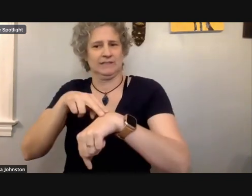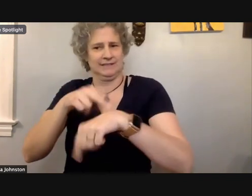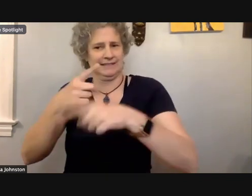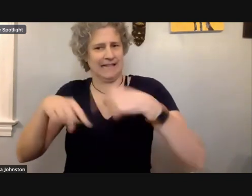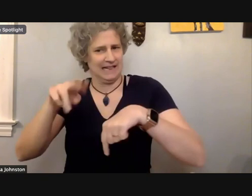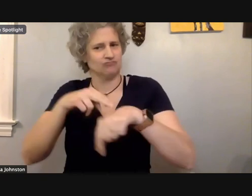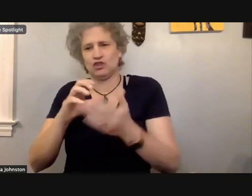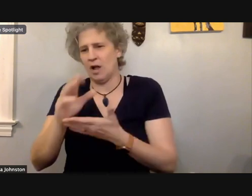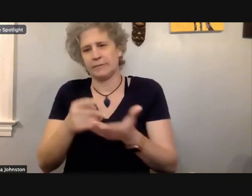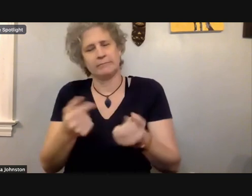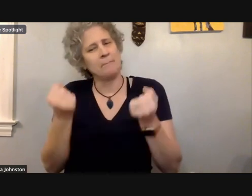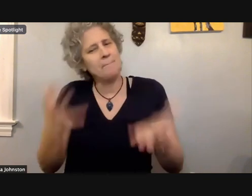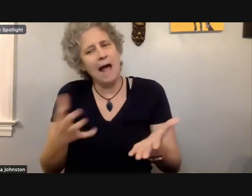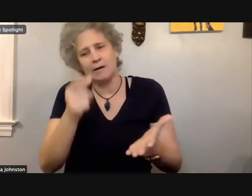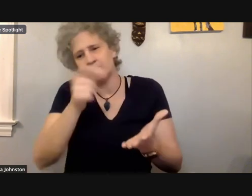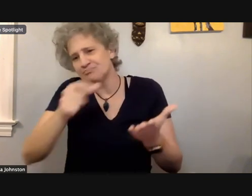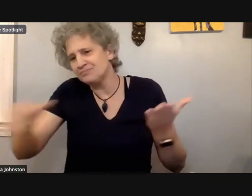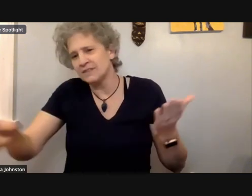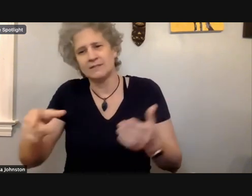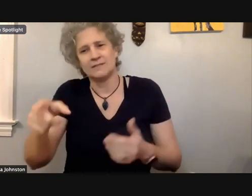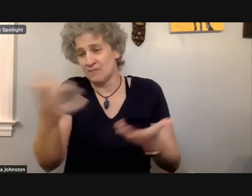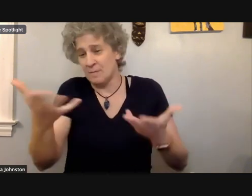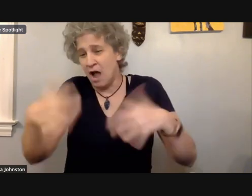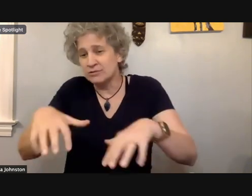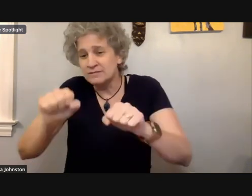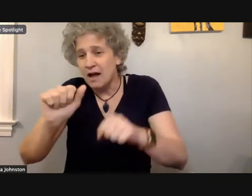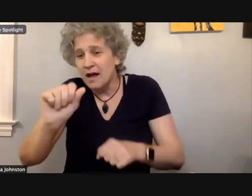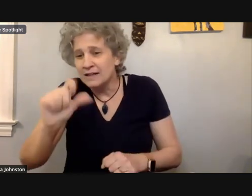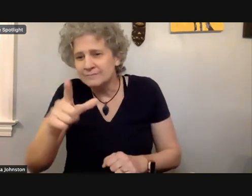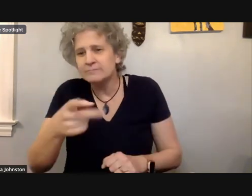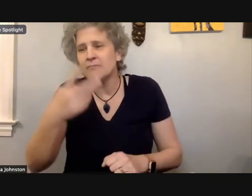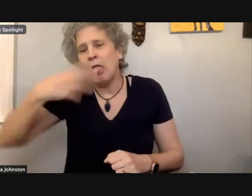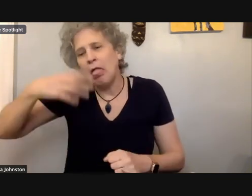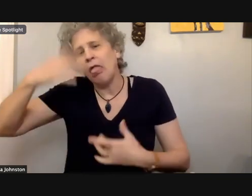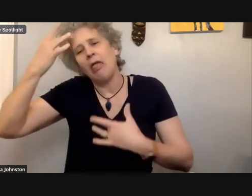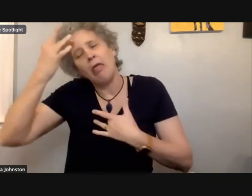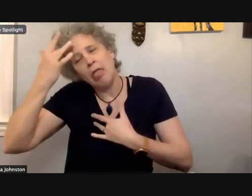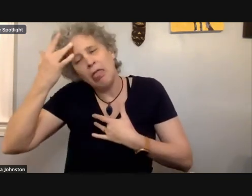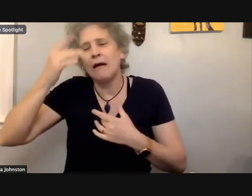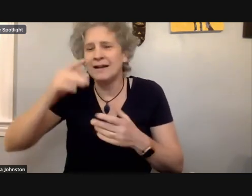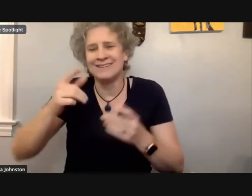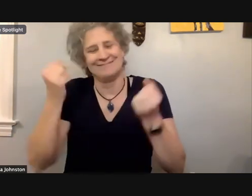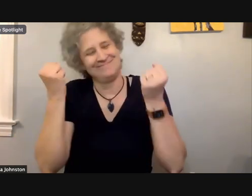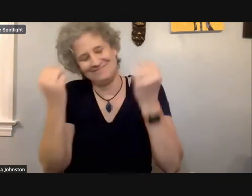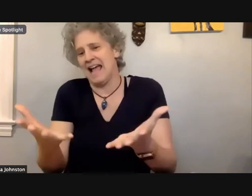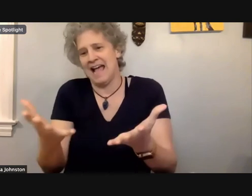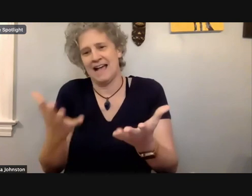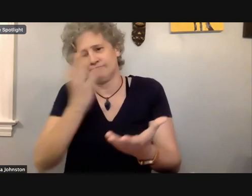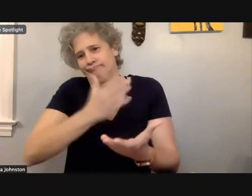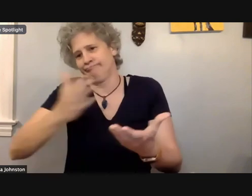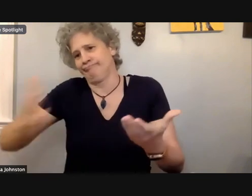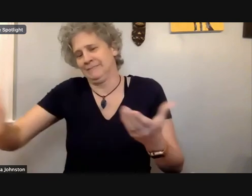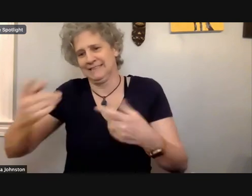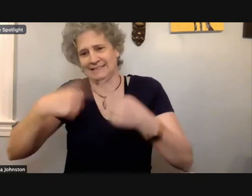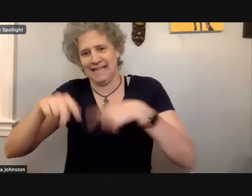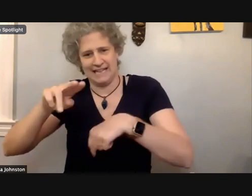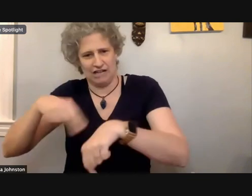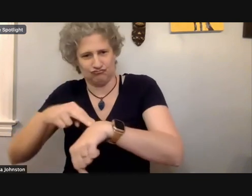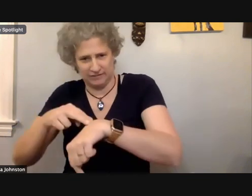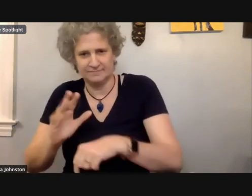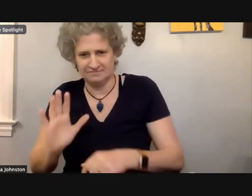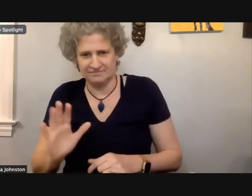Language Dictionaries that comes from the Signing Naturally curriculum. Lots of good resources. If you want to take an ASL class, it talks about